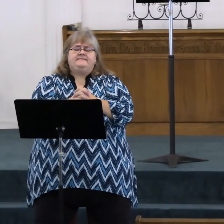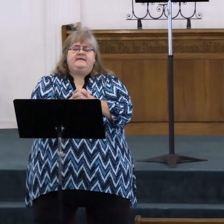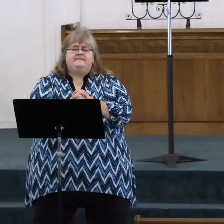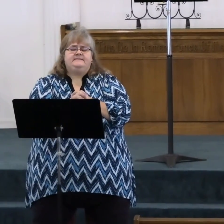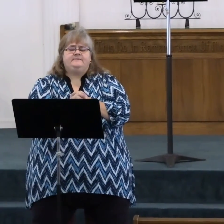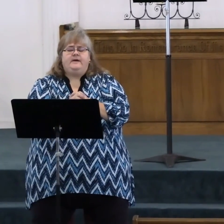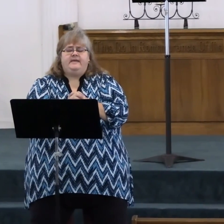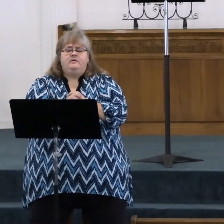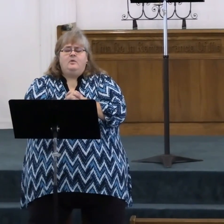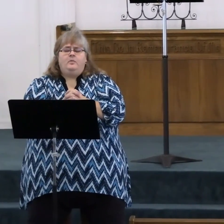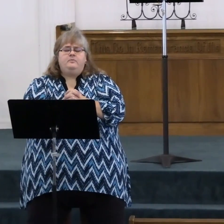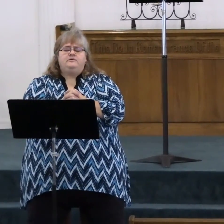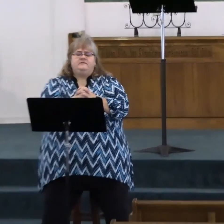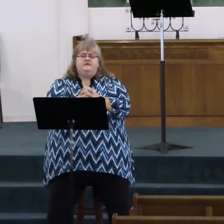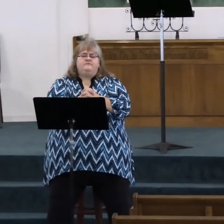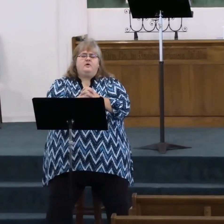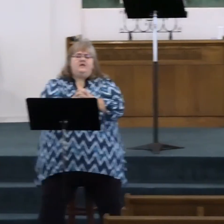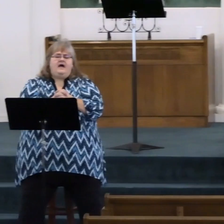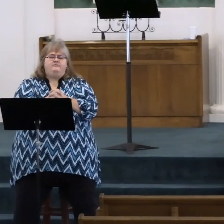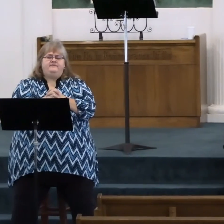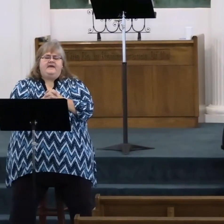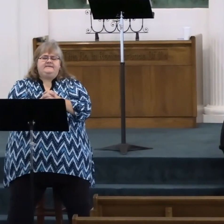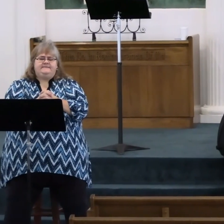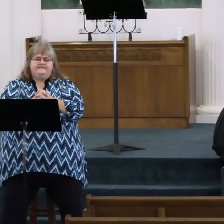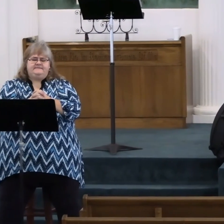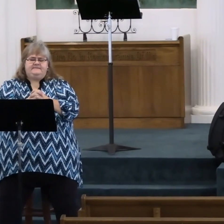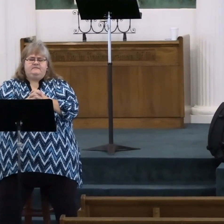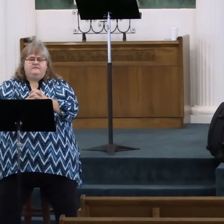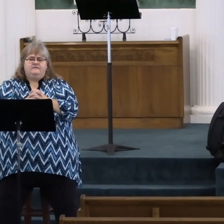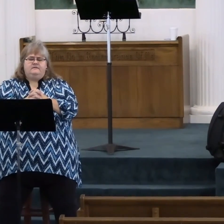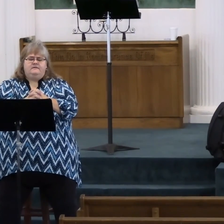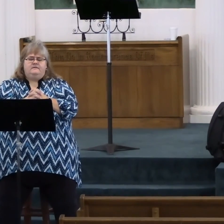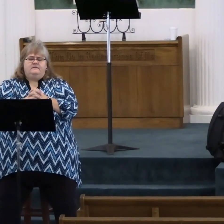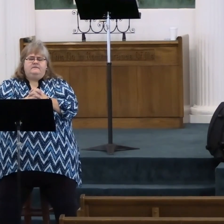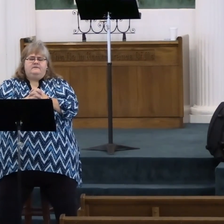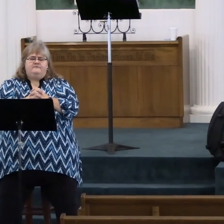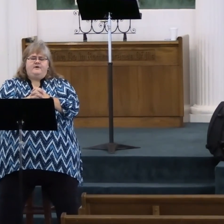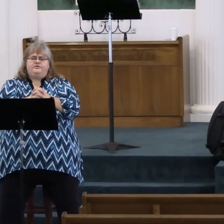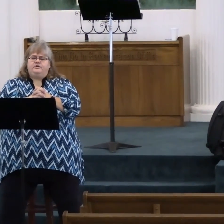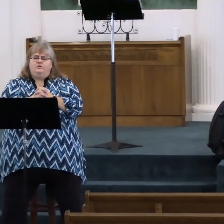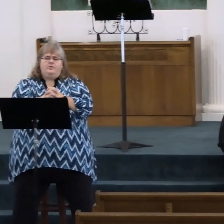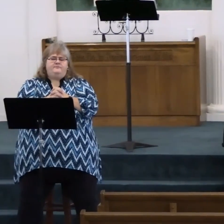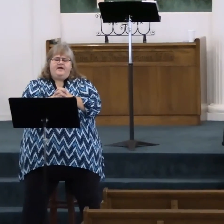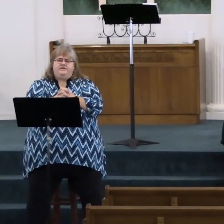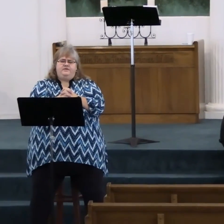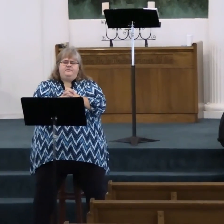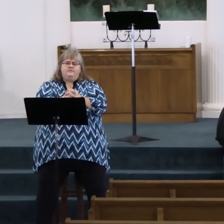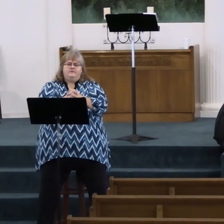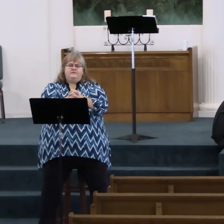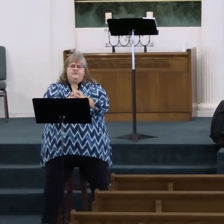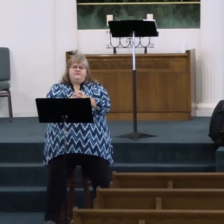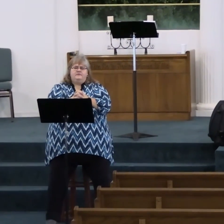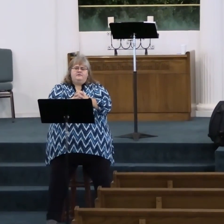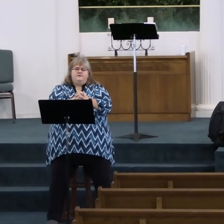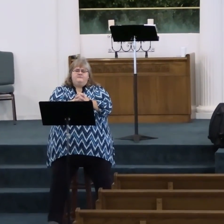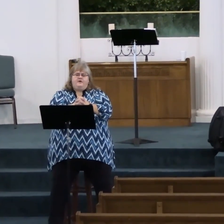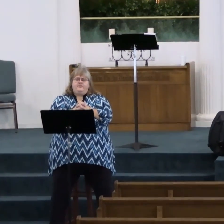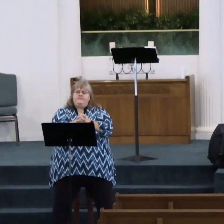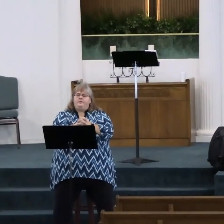say it this way? We want to live our life with excellence, Father, to glorify you. Father, I pray